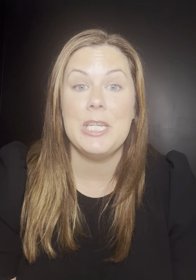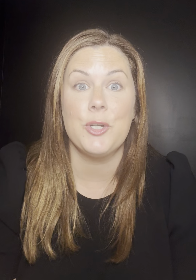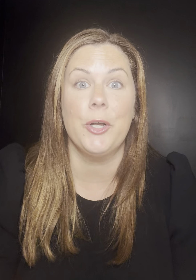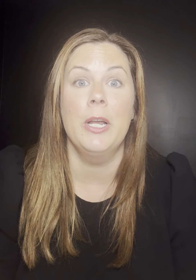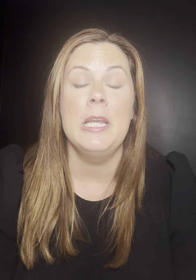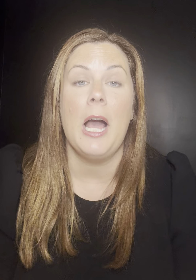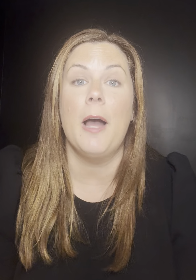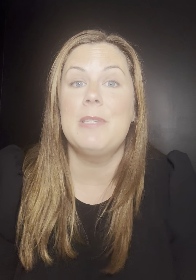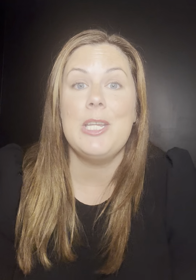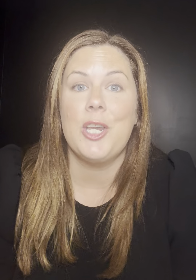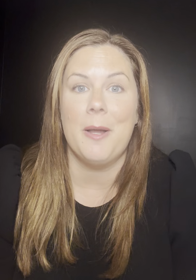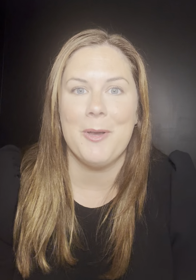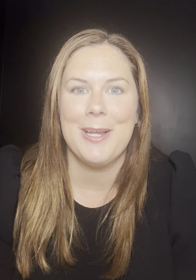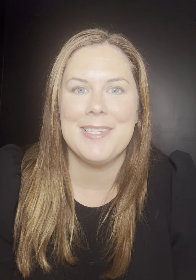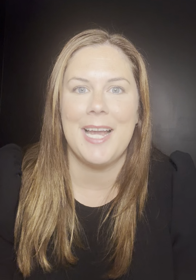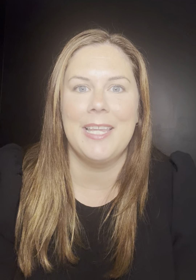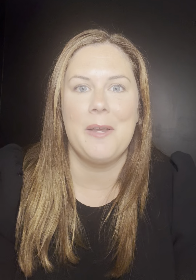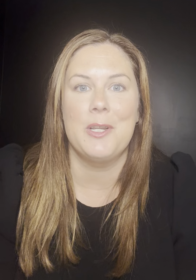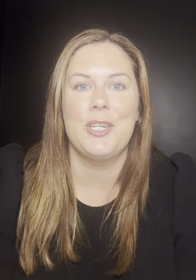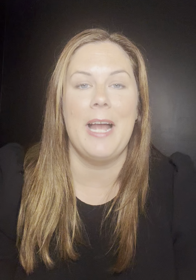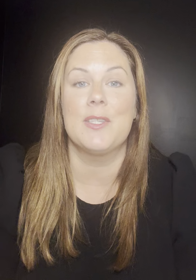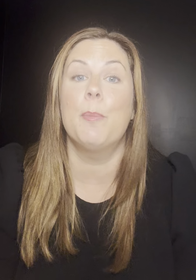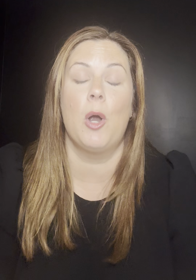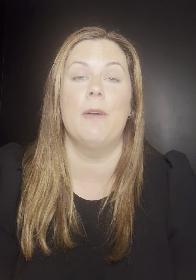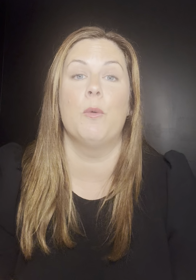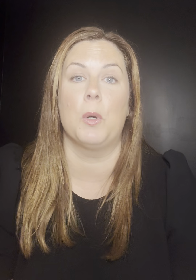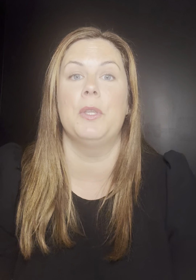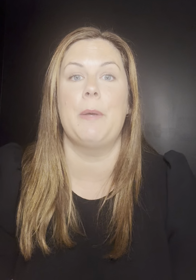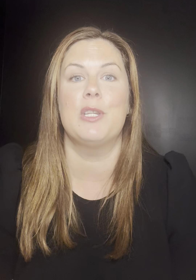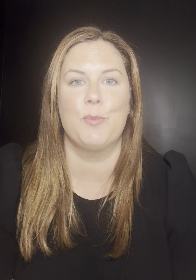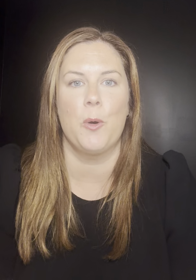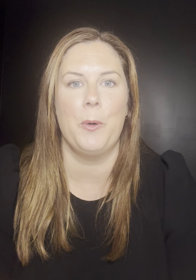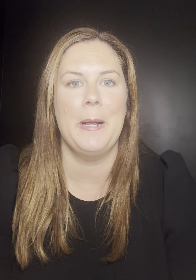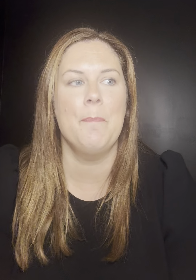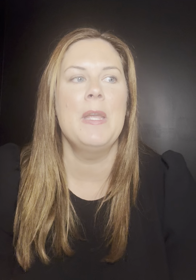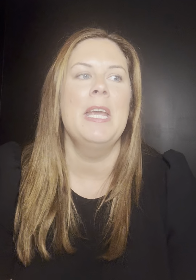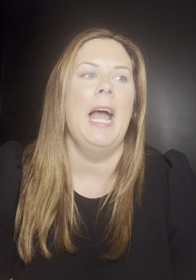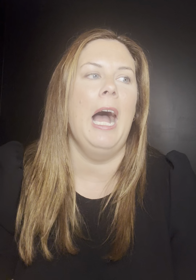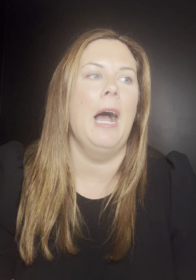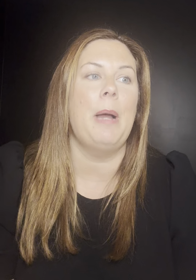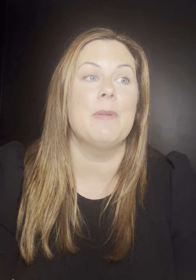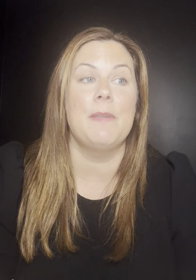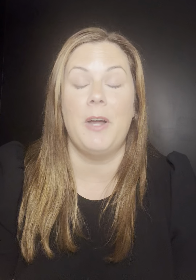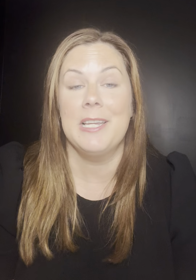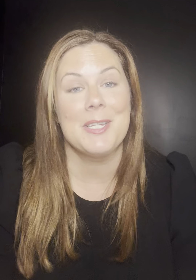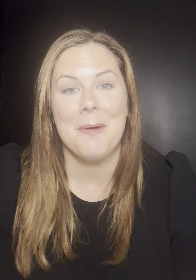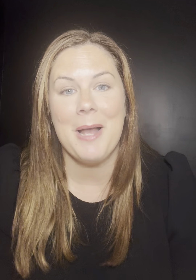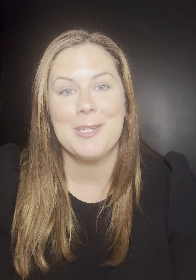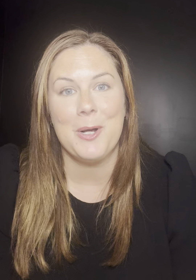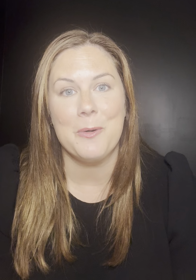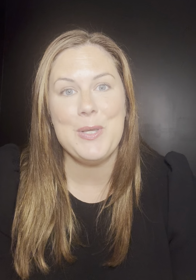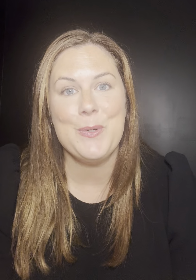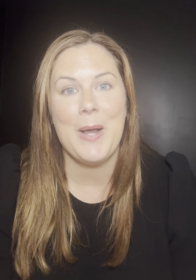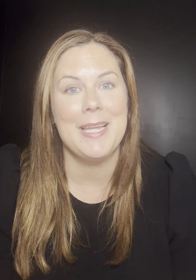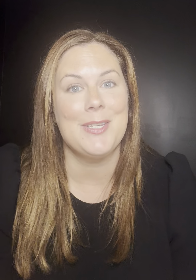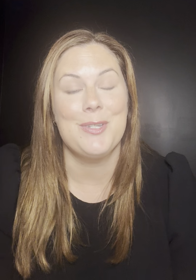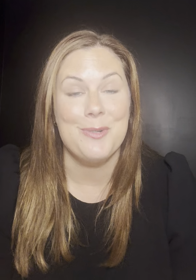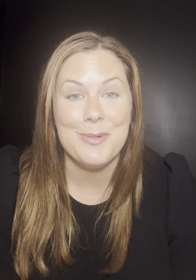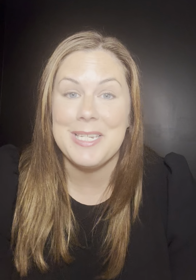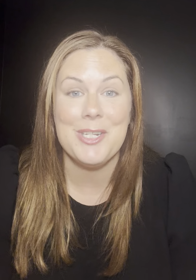teacher teaching American Sign Language as a part of a world language program. I was invited to come back to OU and to teach